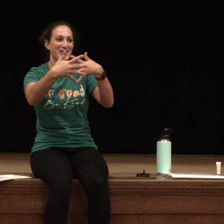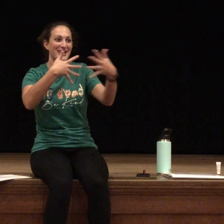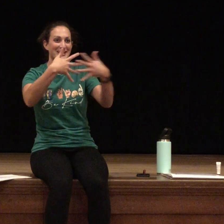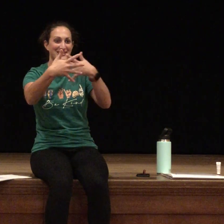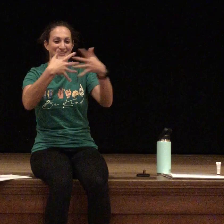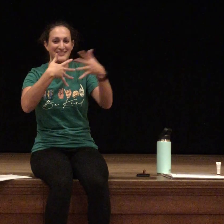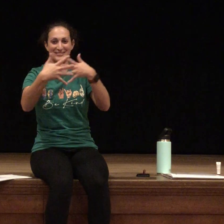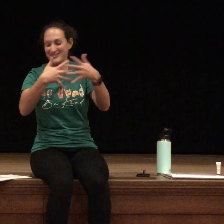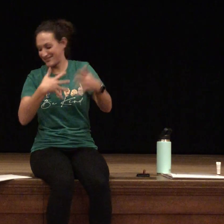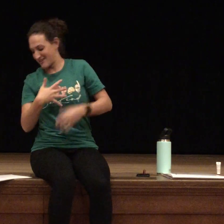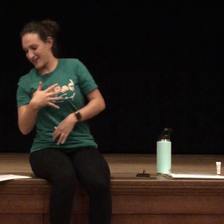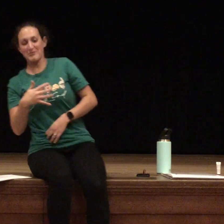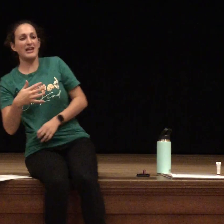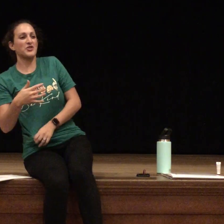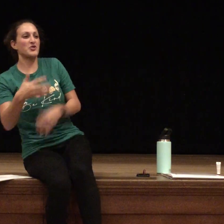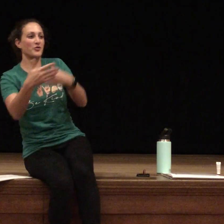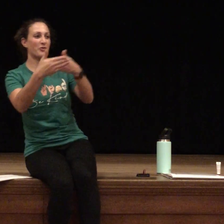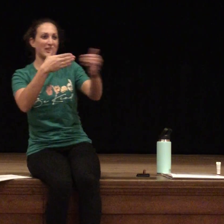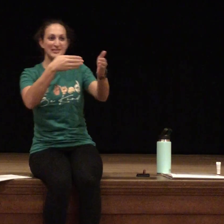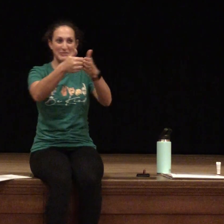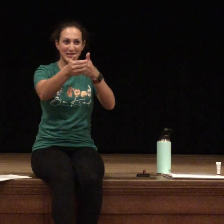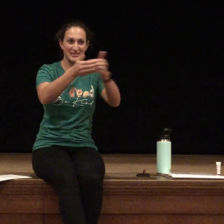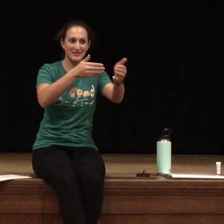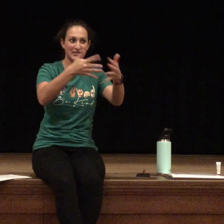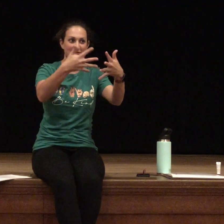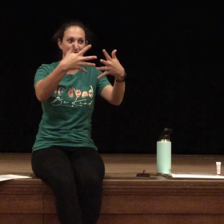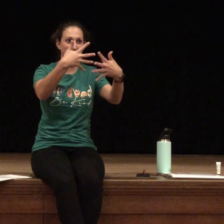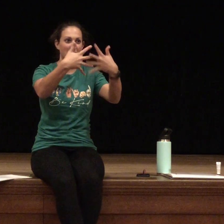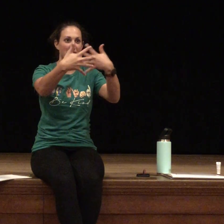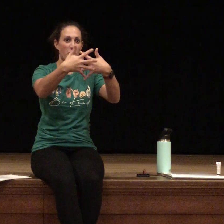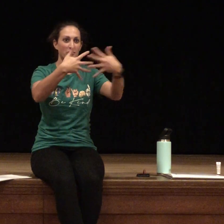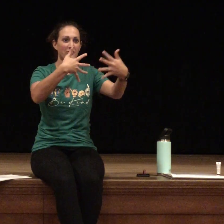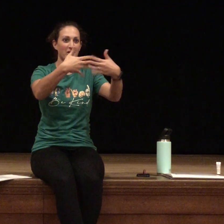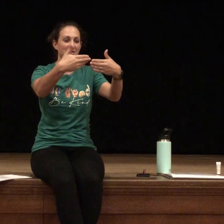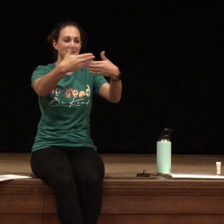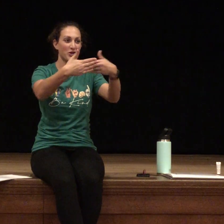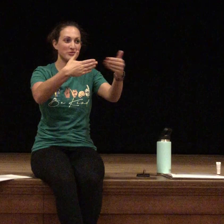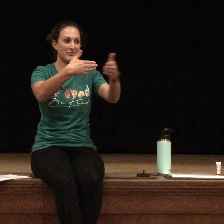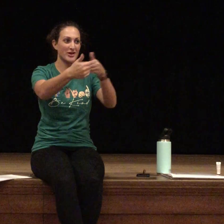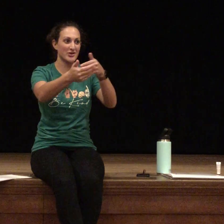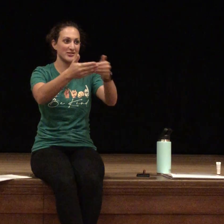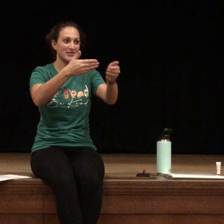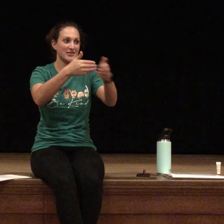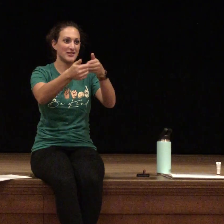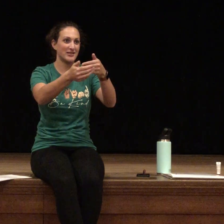Gray. Yep, did I show you what this means? The difference between open fingers and closed fingers?